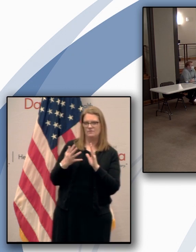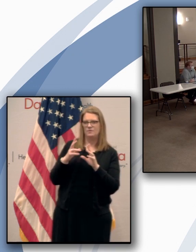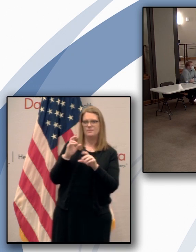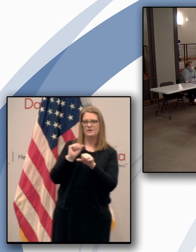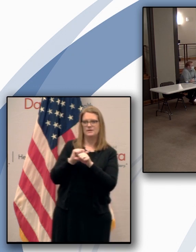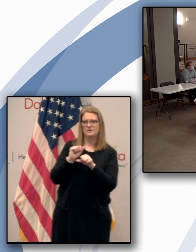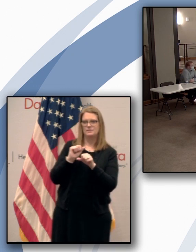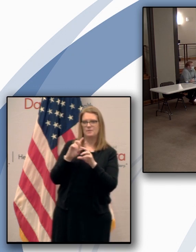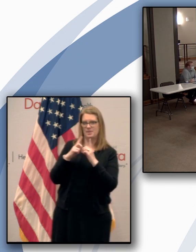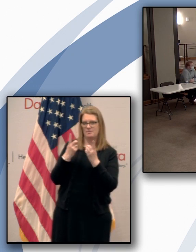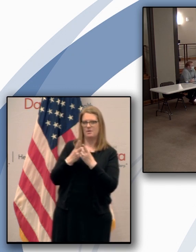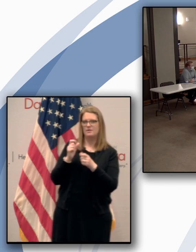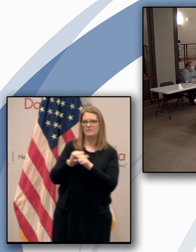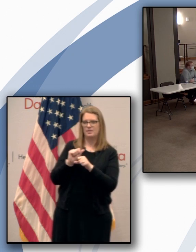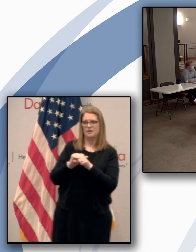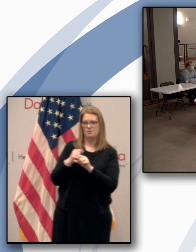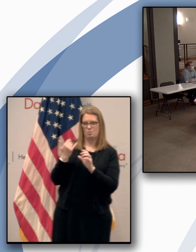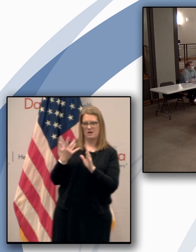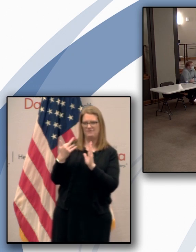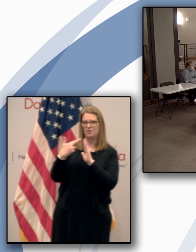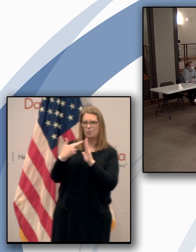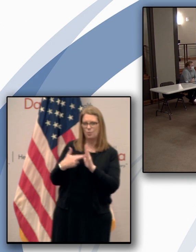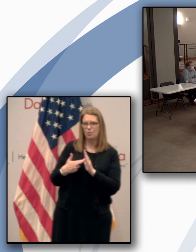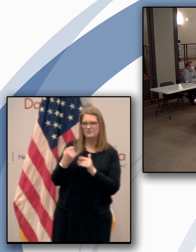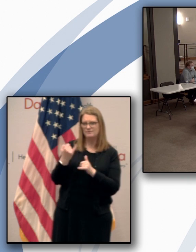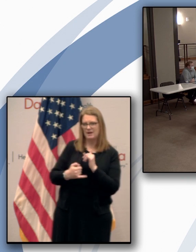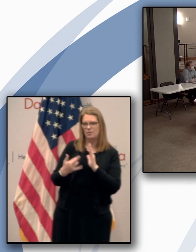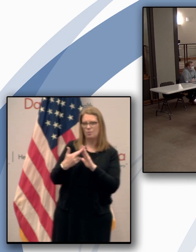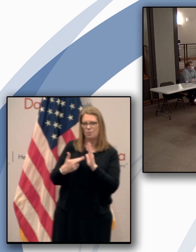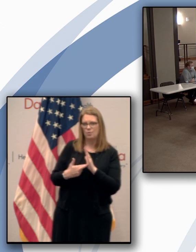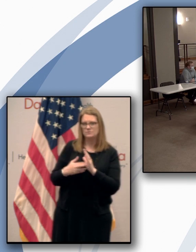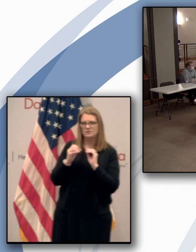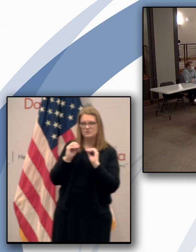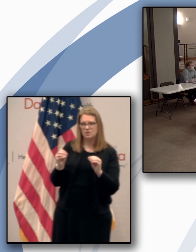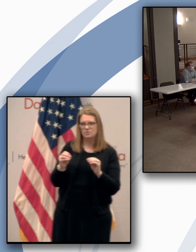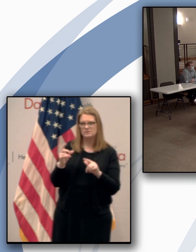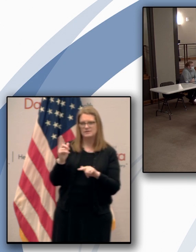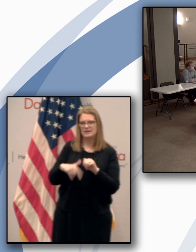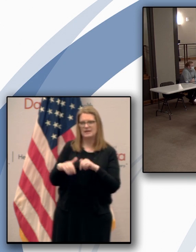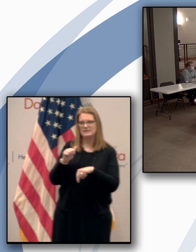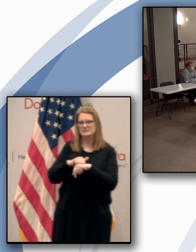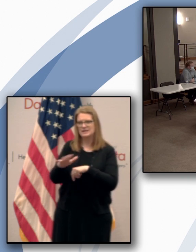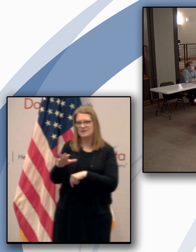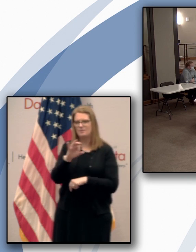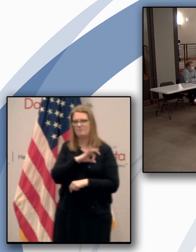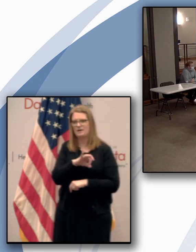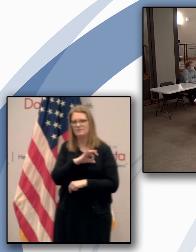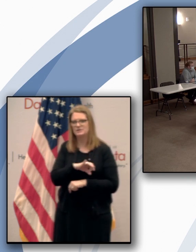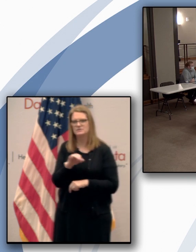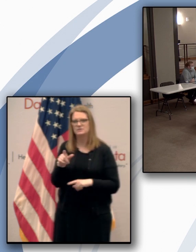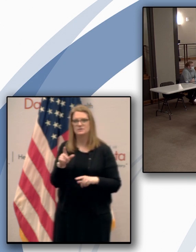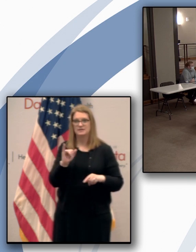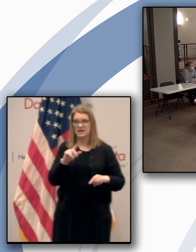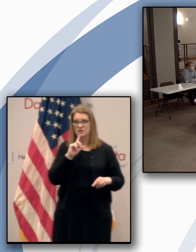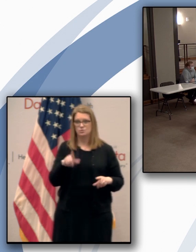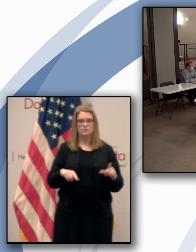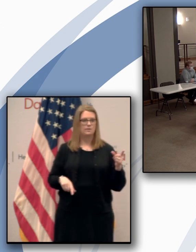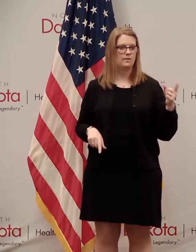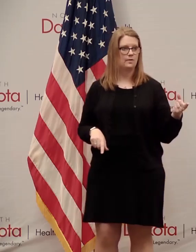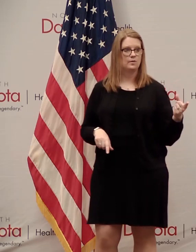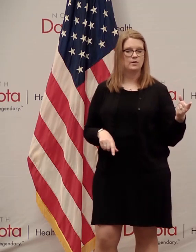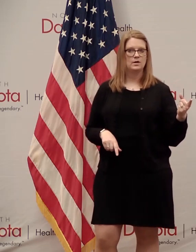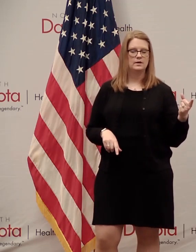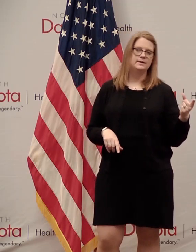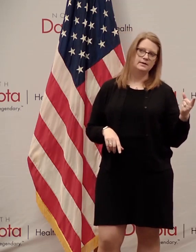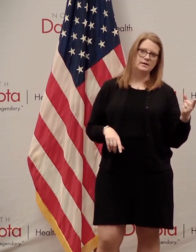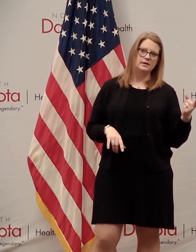of Labor, that without those they can't send those benefits out. Is that true? Well, it's